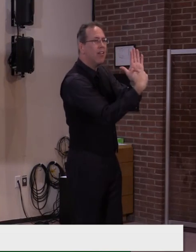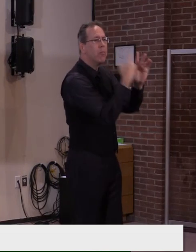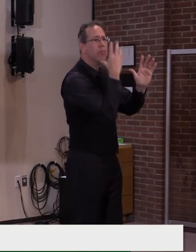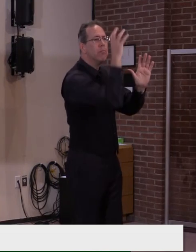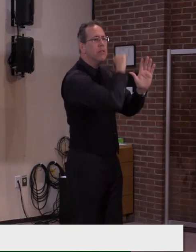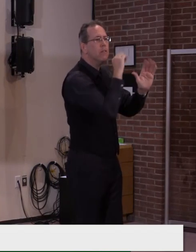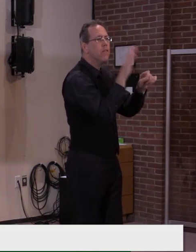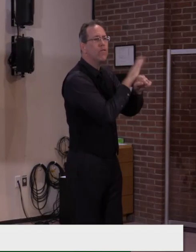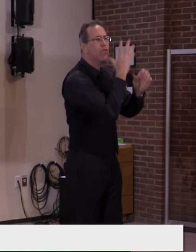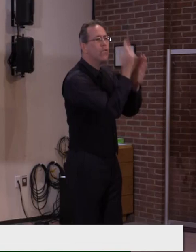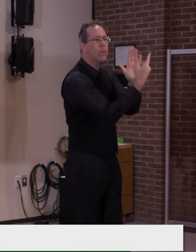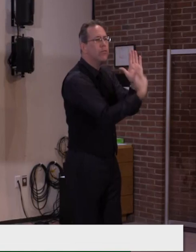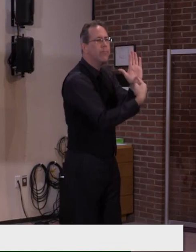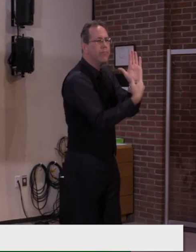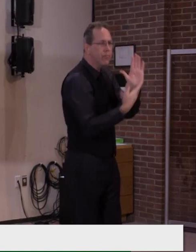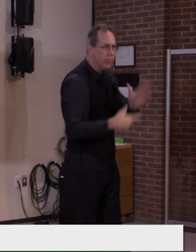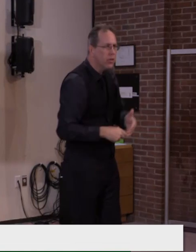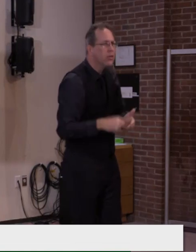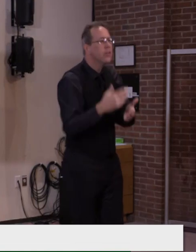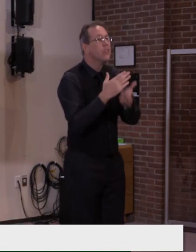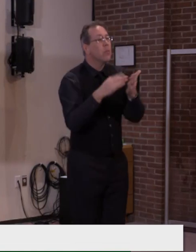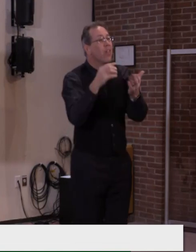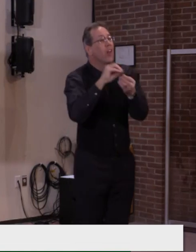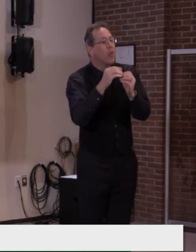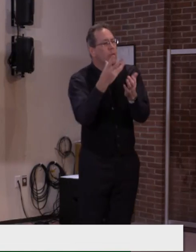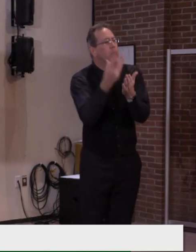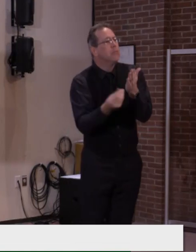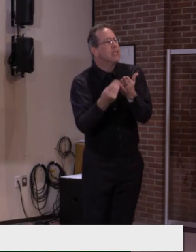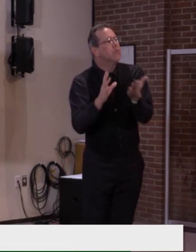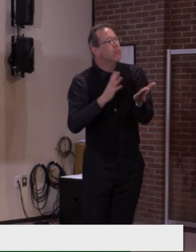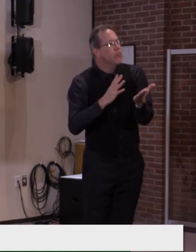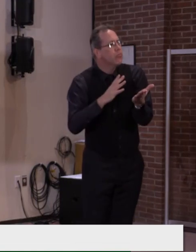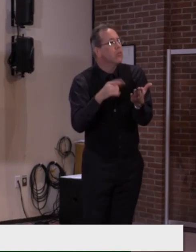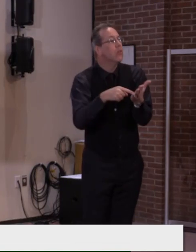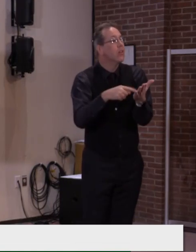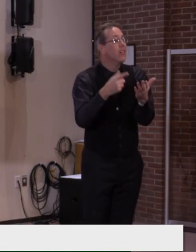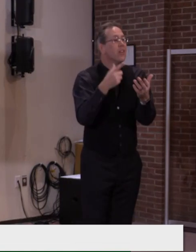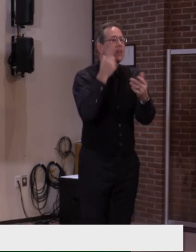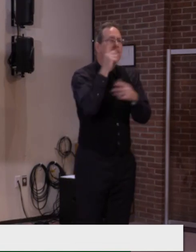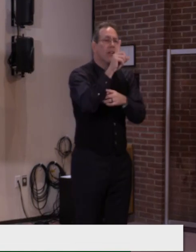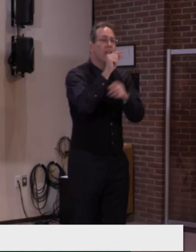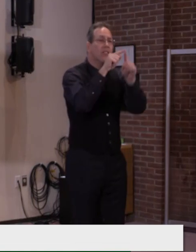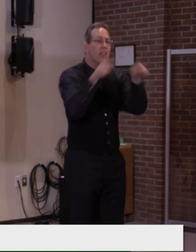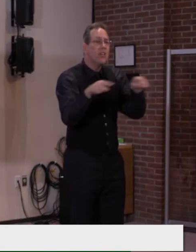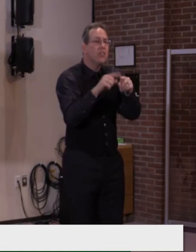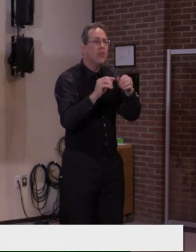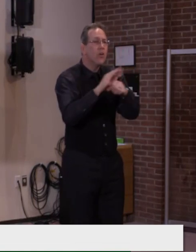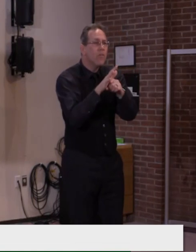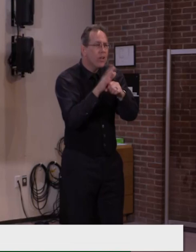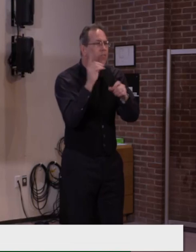currency with the Delta variant, and we expect Omicron will further challenge the timeliness of these data.